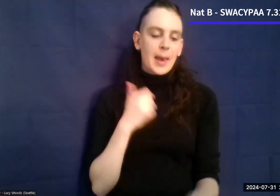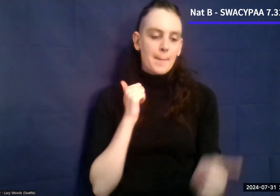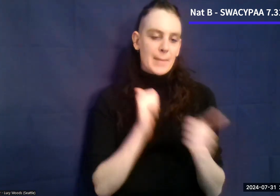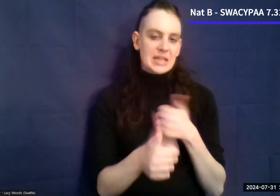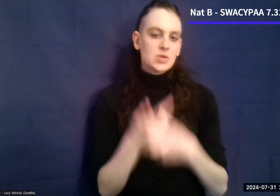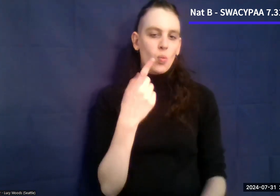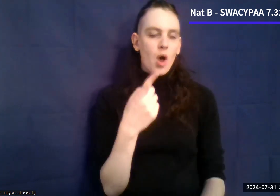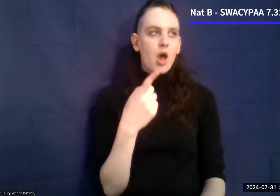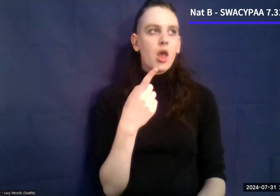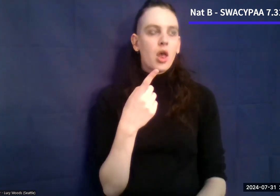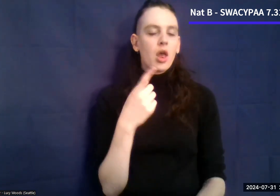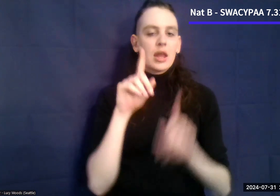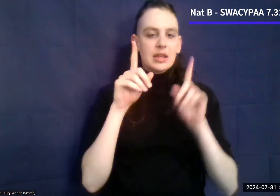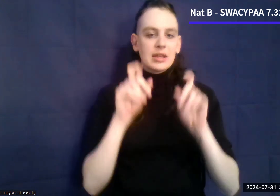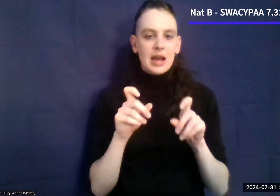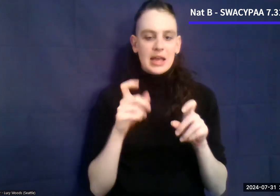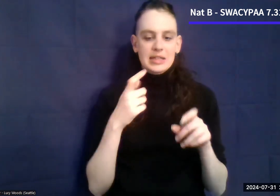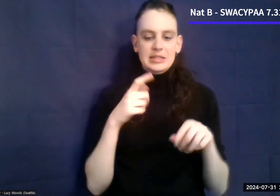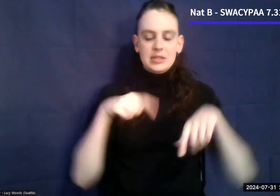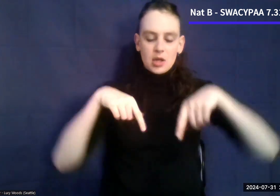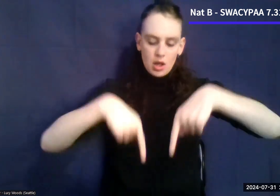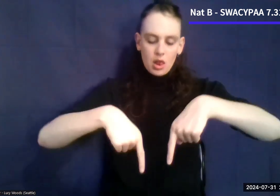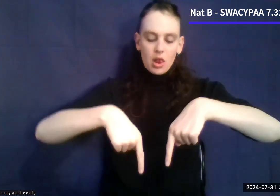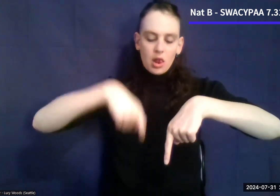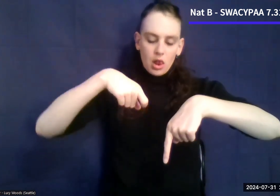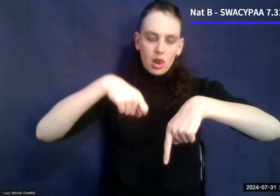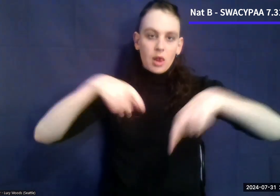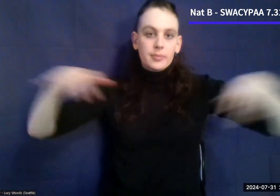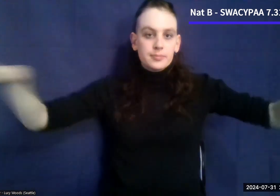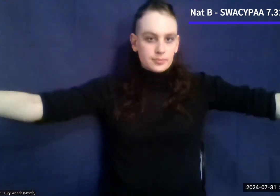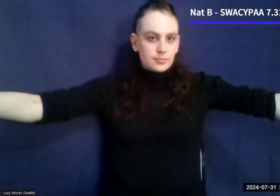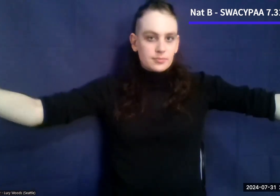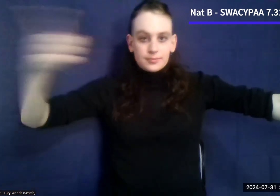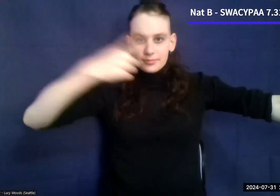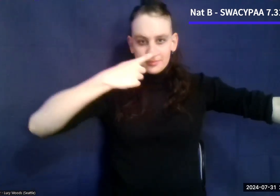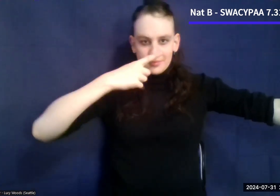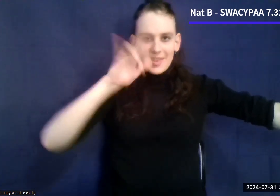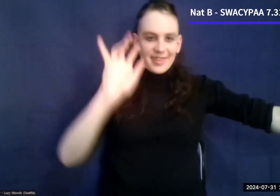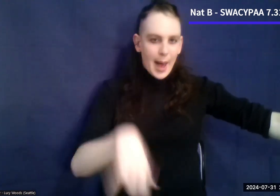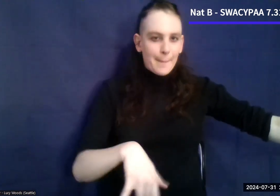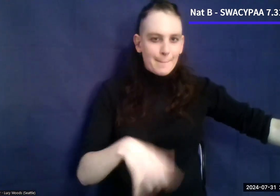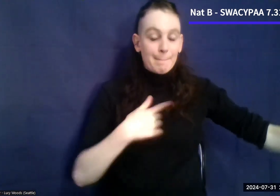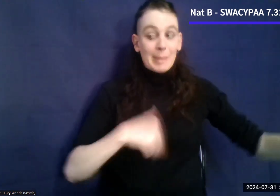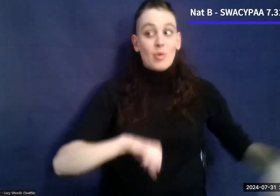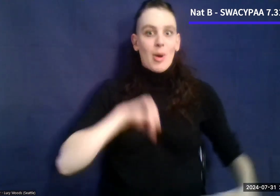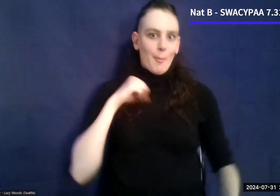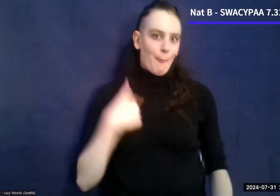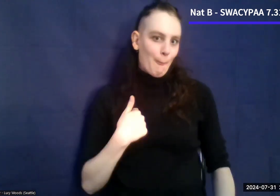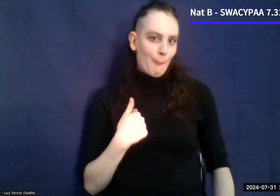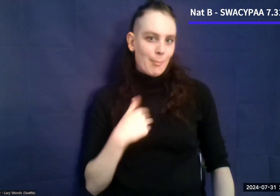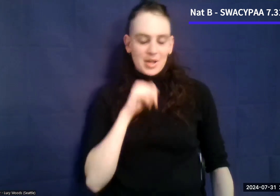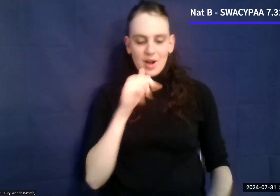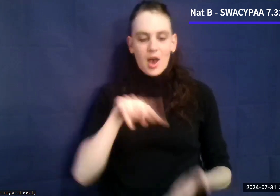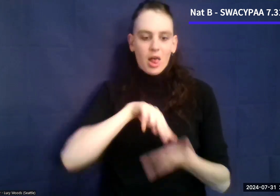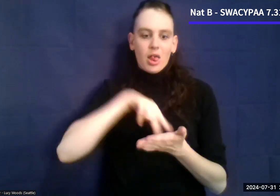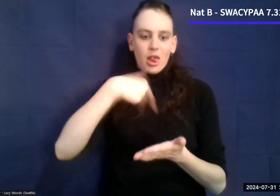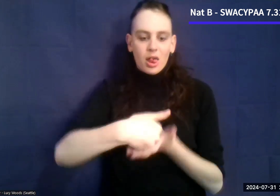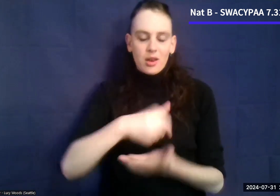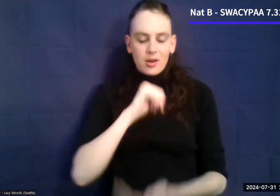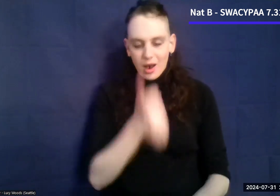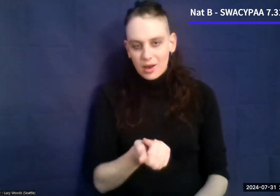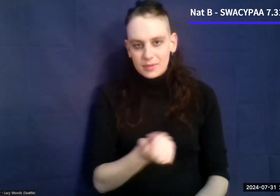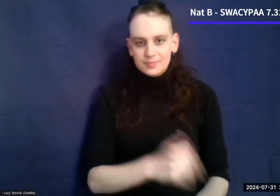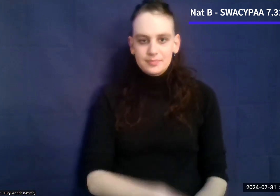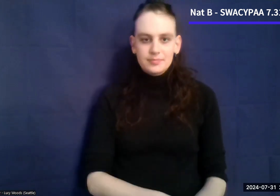one where you have to like stand on one leg and like put your arms out and like touch your nose, and I was very proud that I didn't fall over during that.